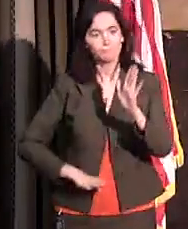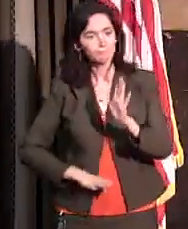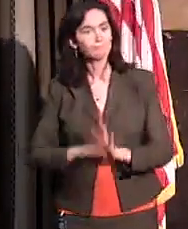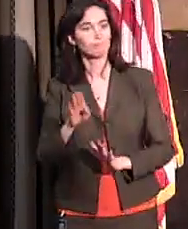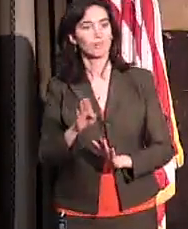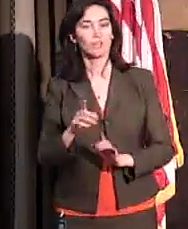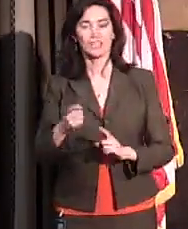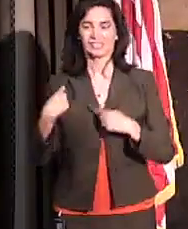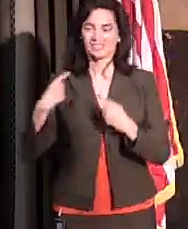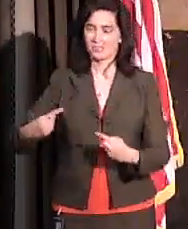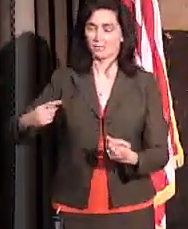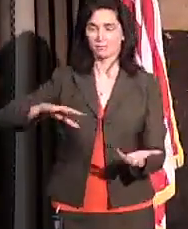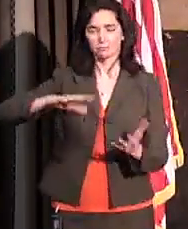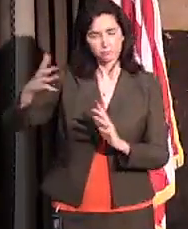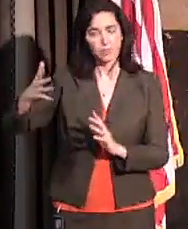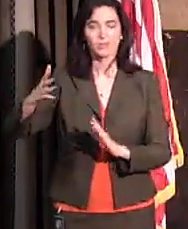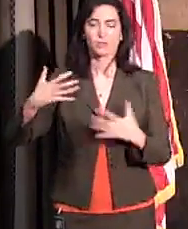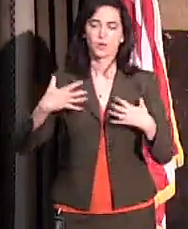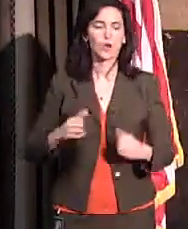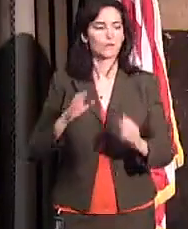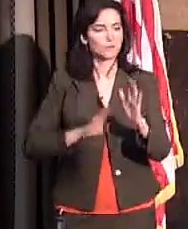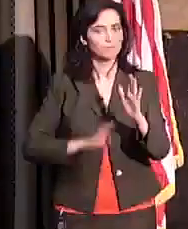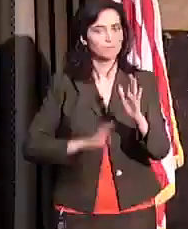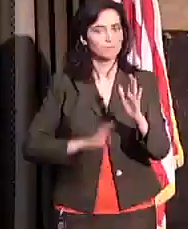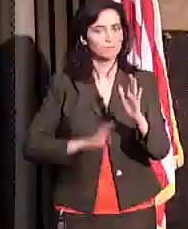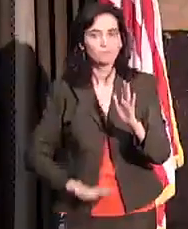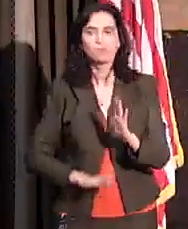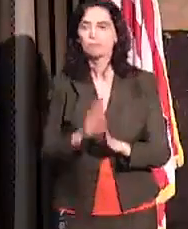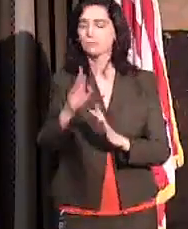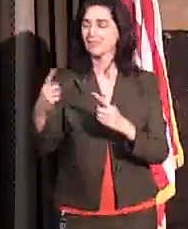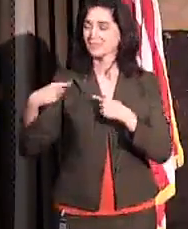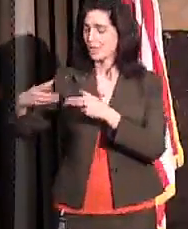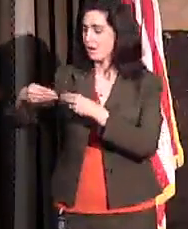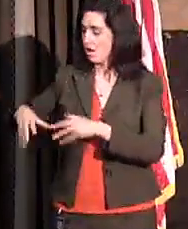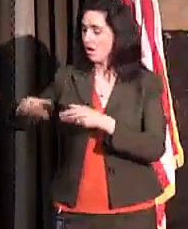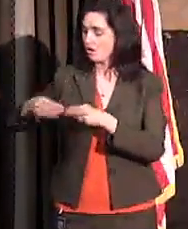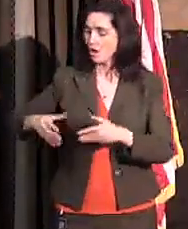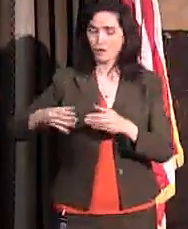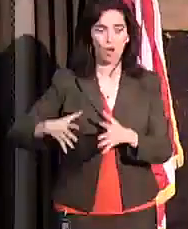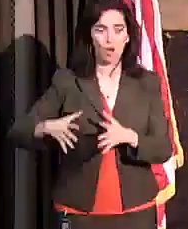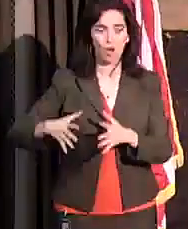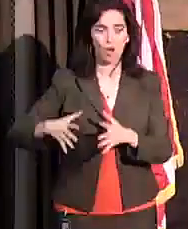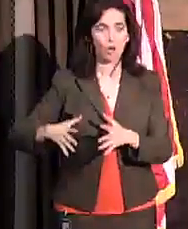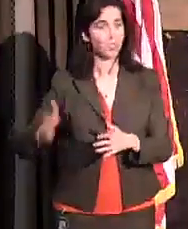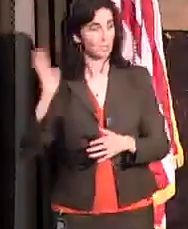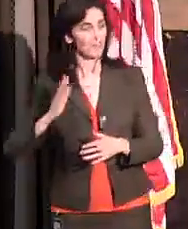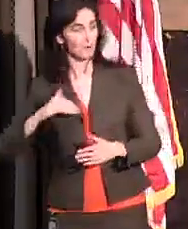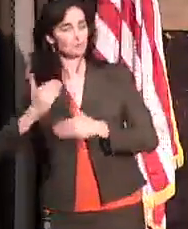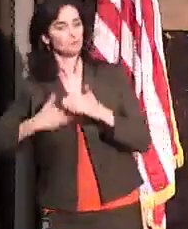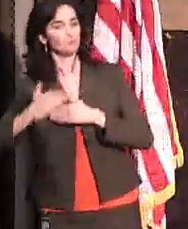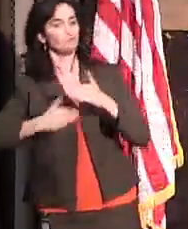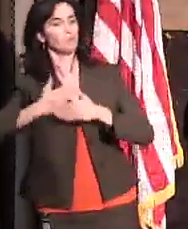this pandemic and recover all of the momentum